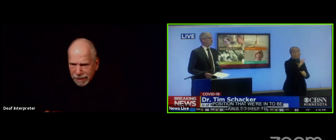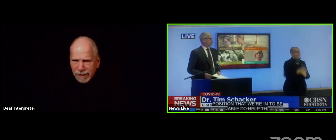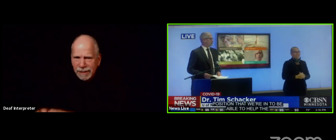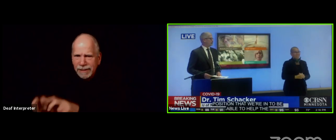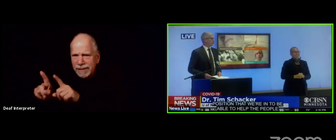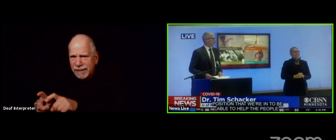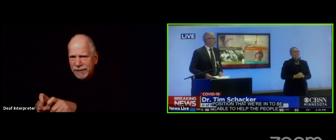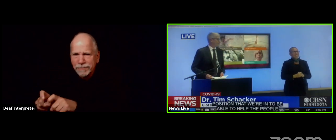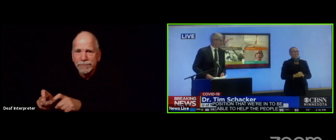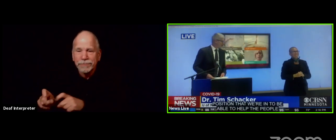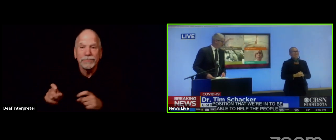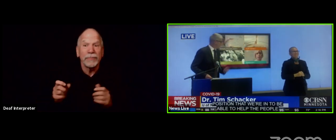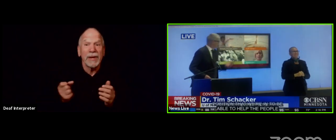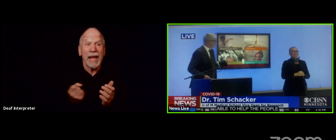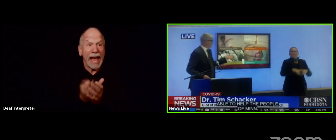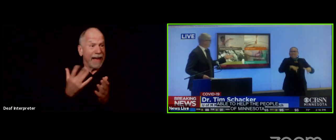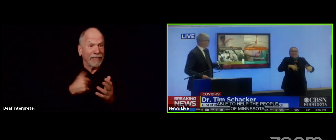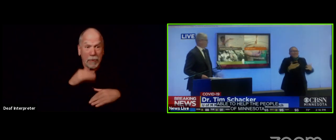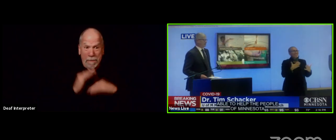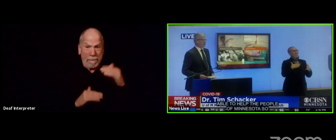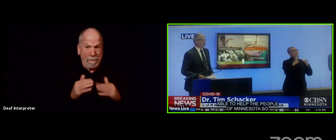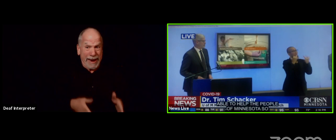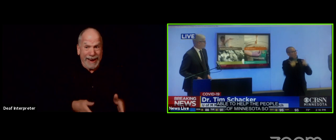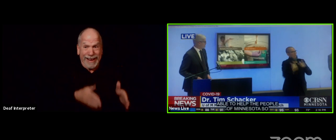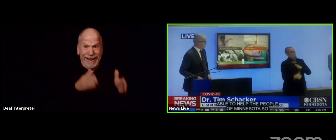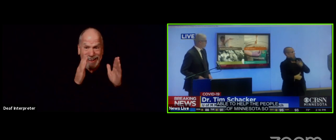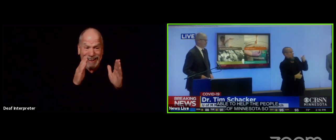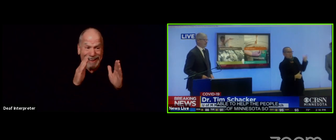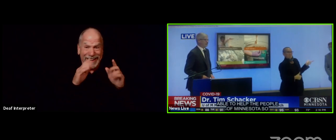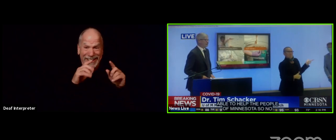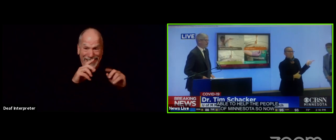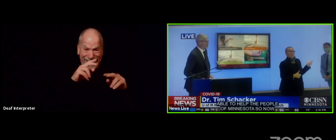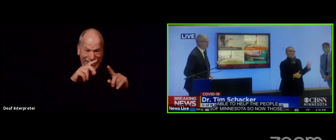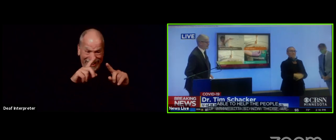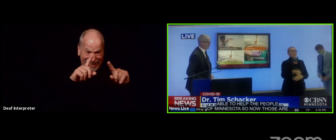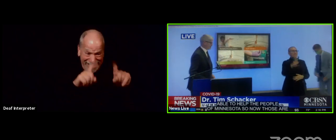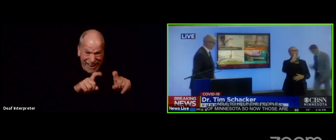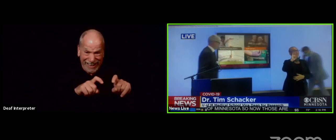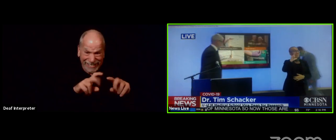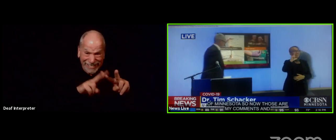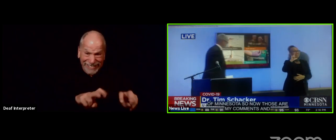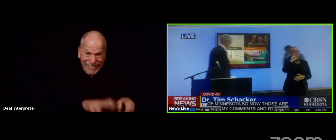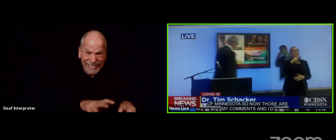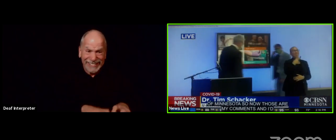my remarks. I'd like to invite Bill to come up and give a few comments. Thank you.